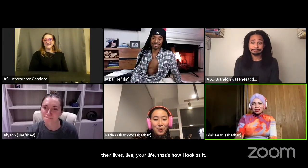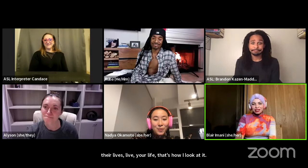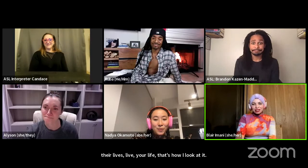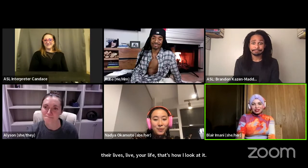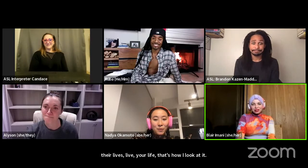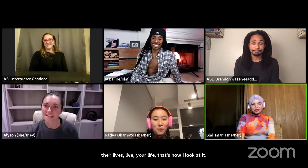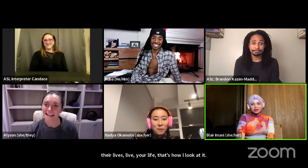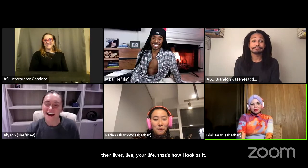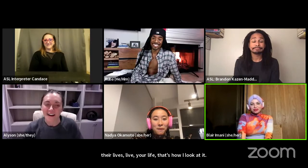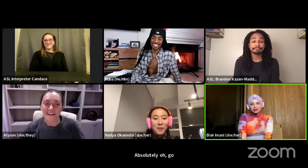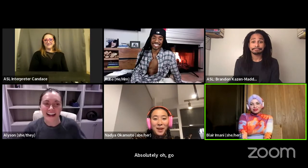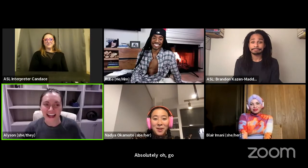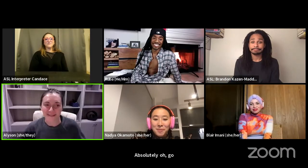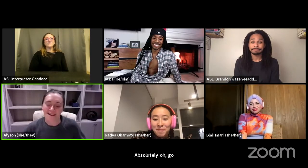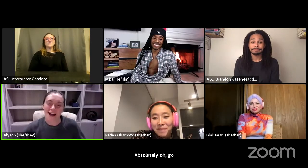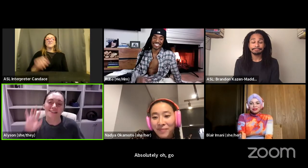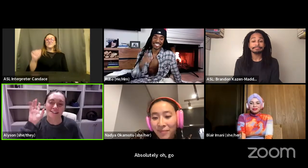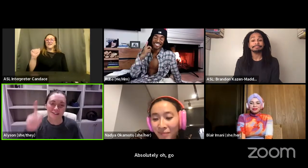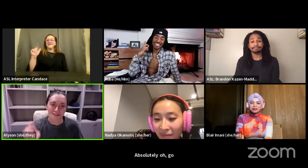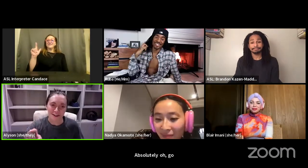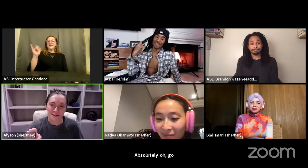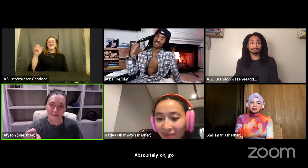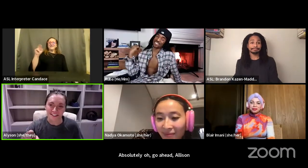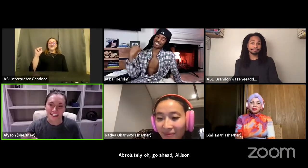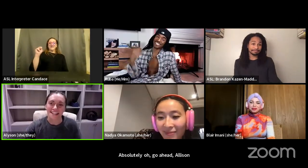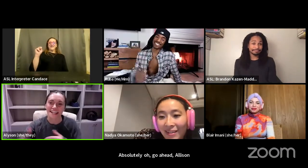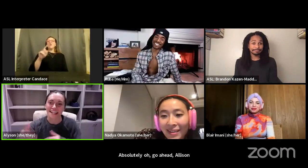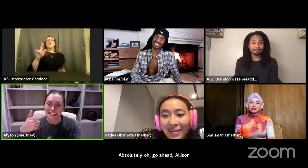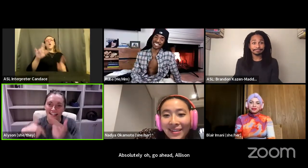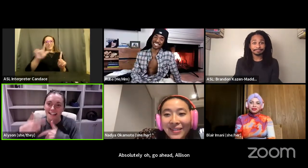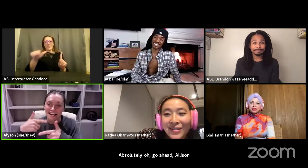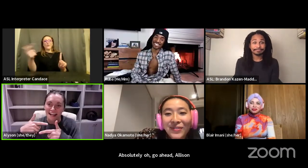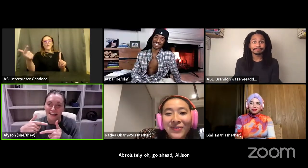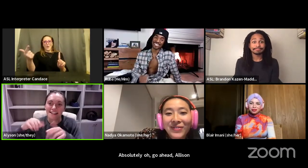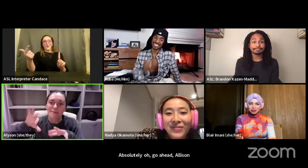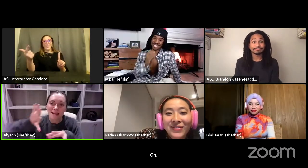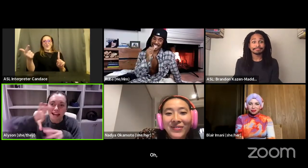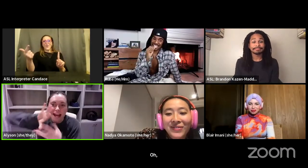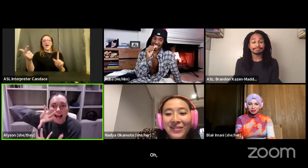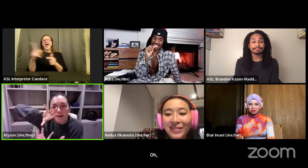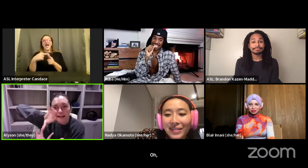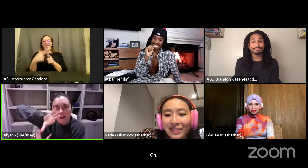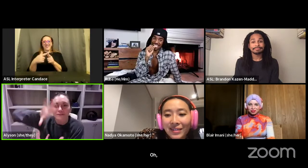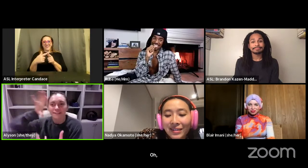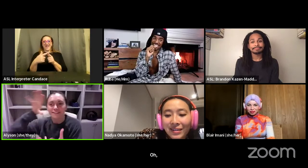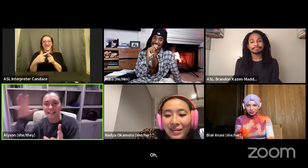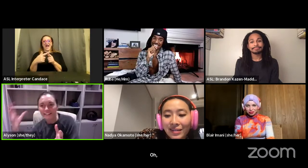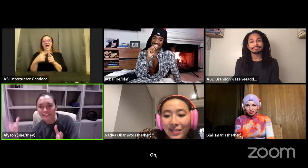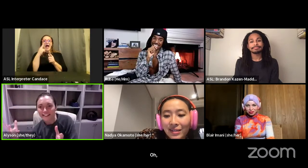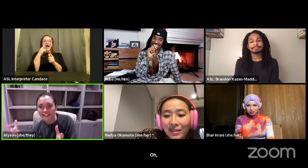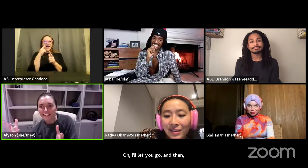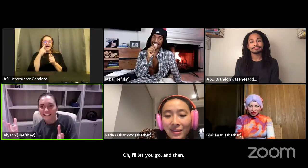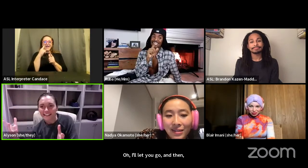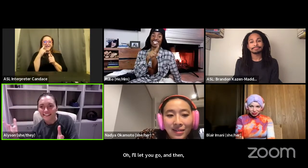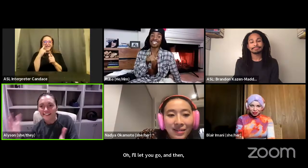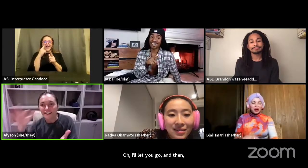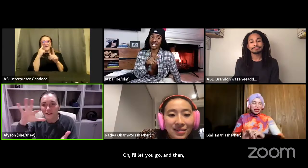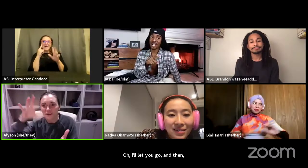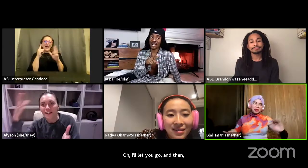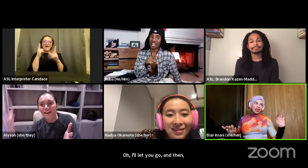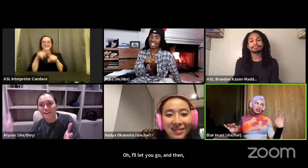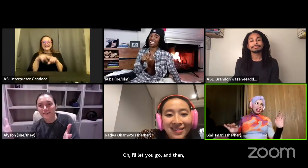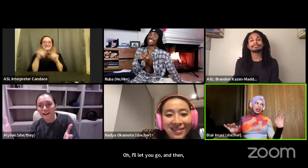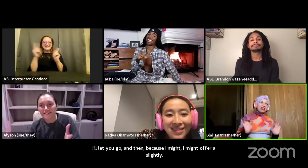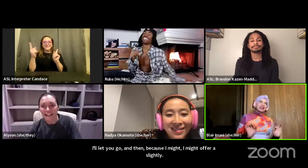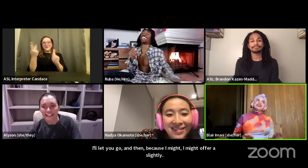Oh, go ahead, Allison. Oh, I'll let you go. And then, because I might offer a slightly, you